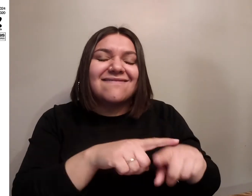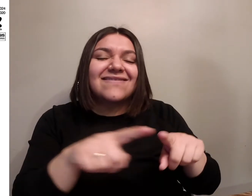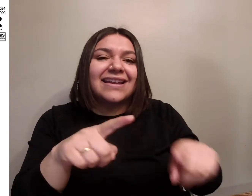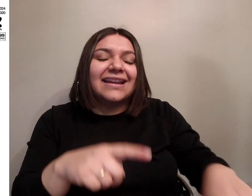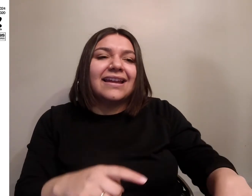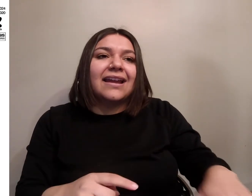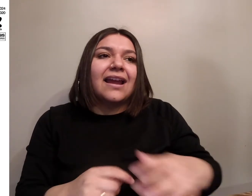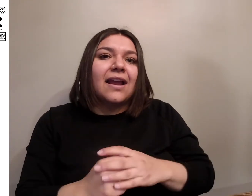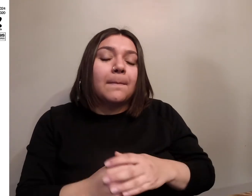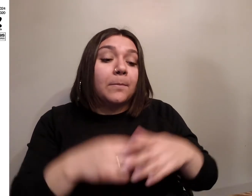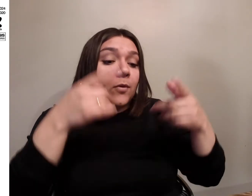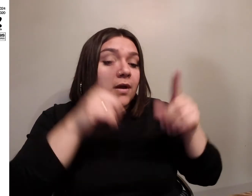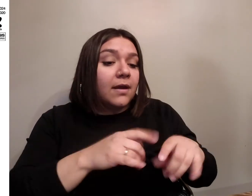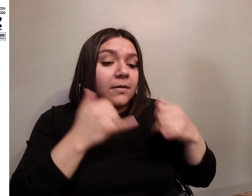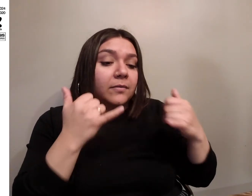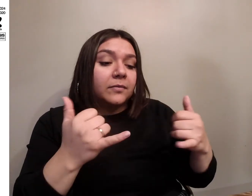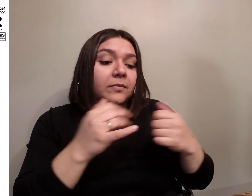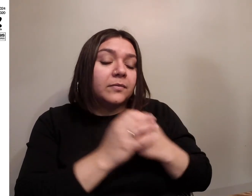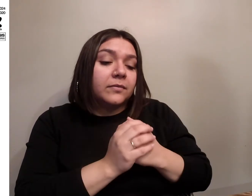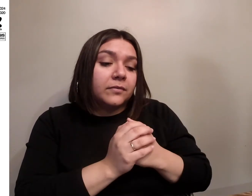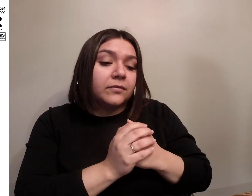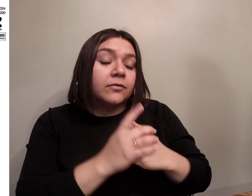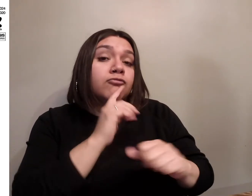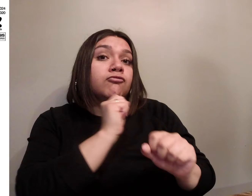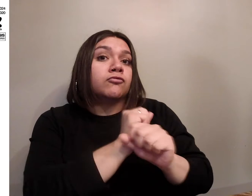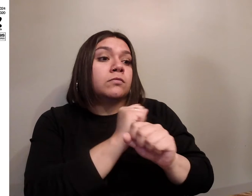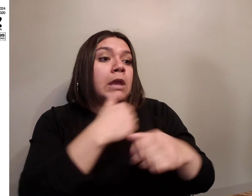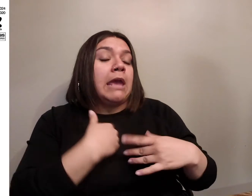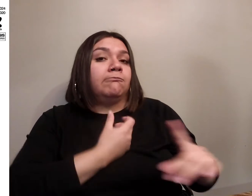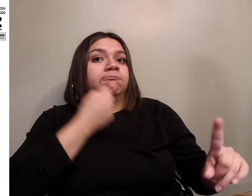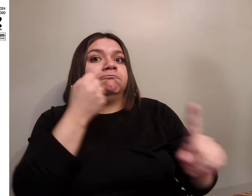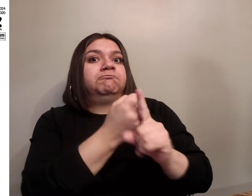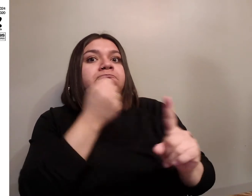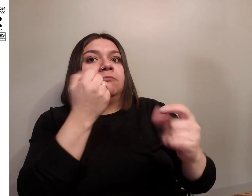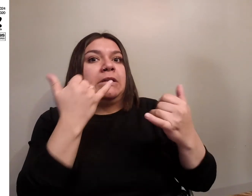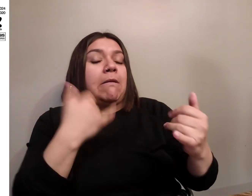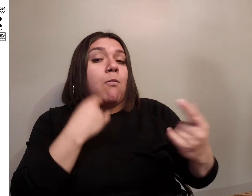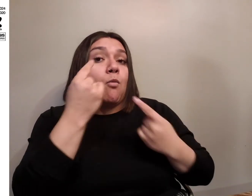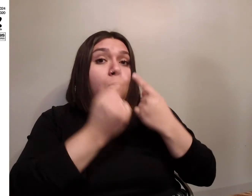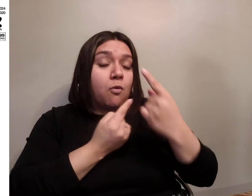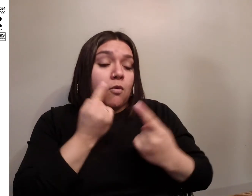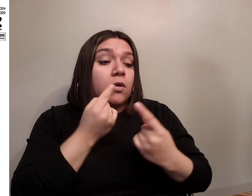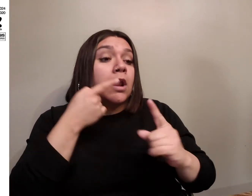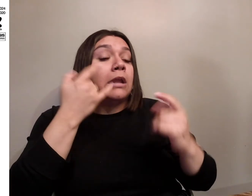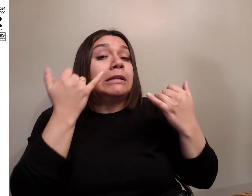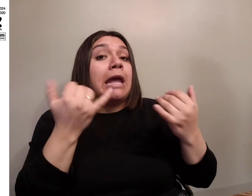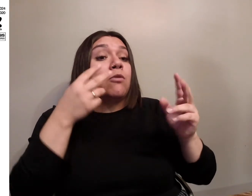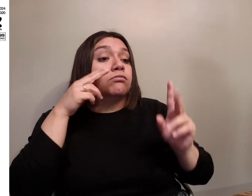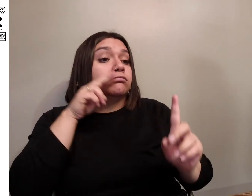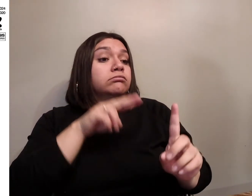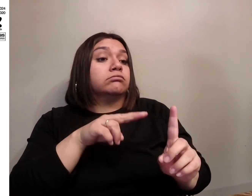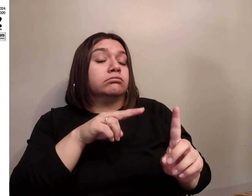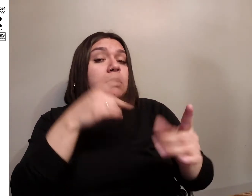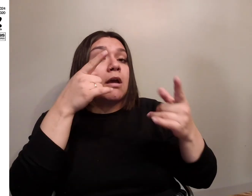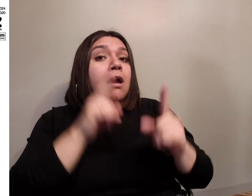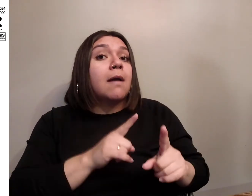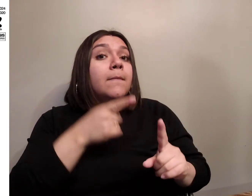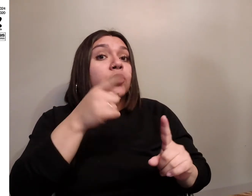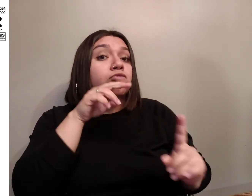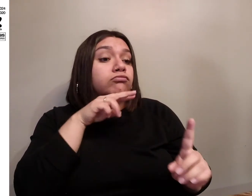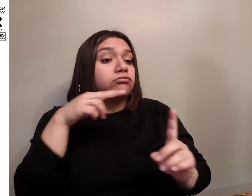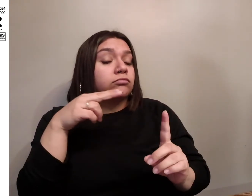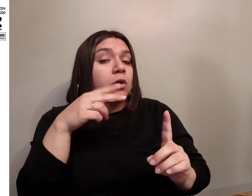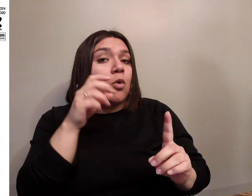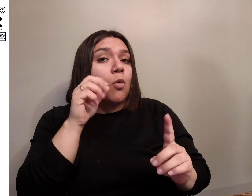could explore it at great lengths, but what's happening now has had such an effect that I'm